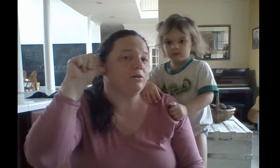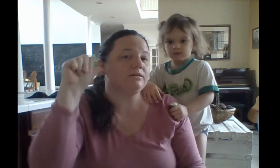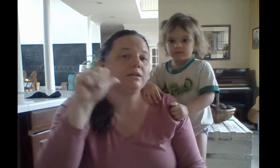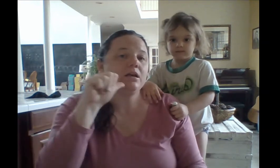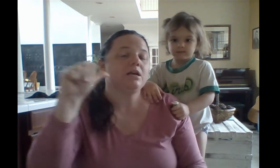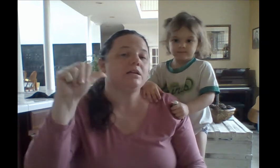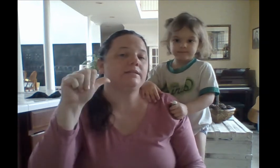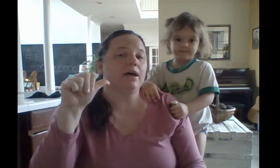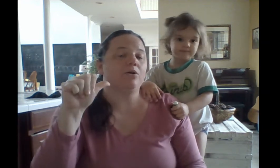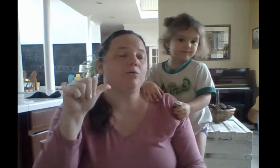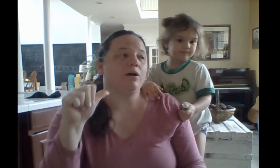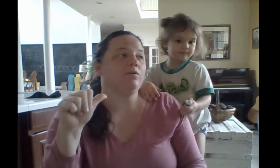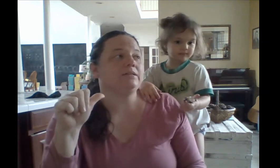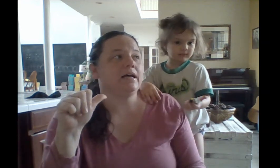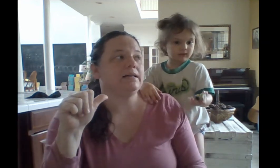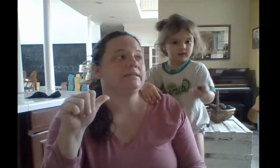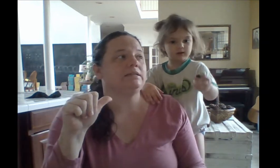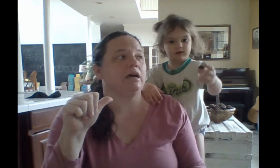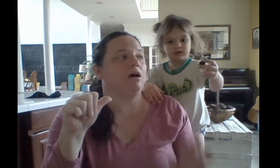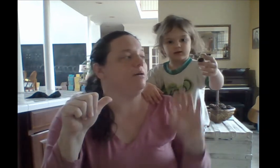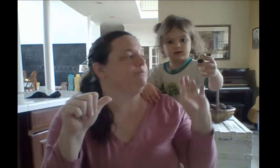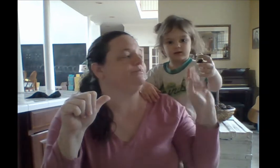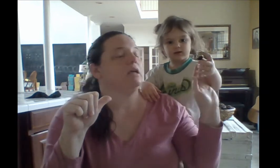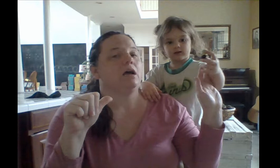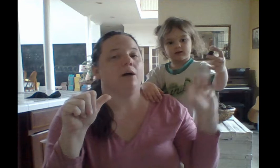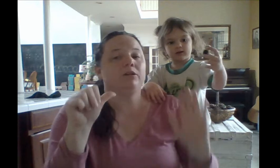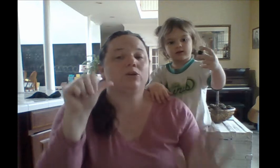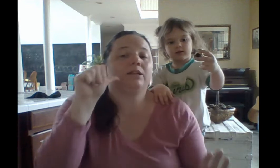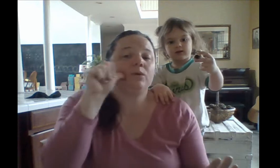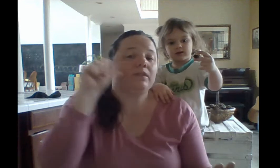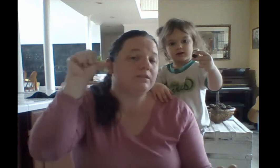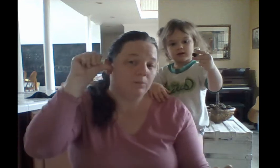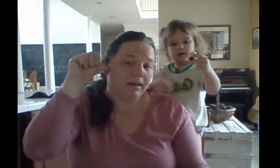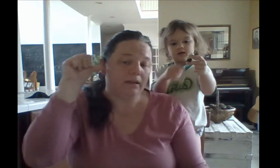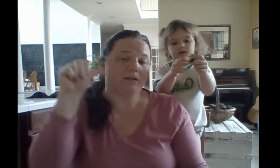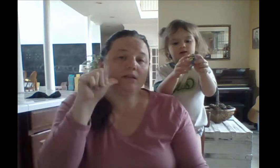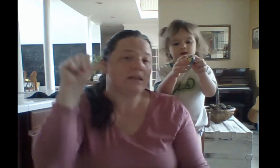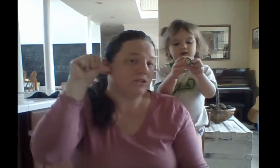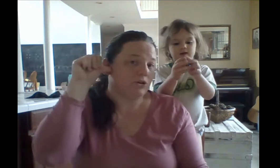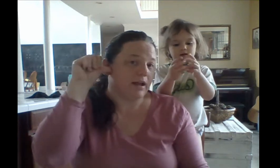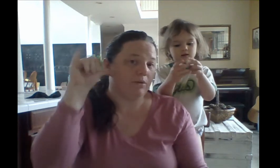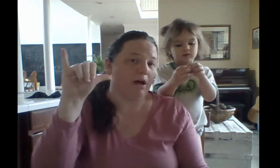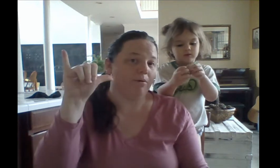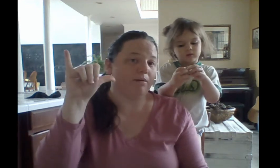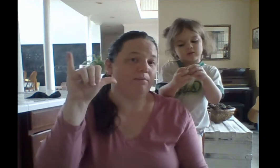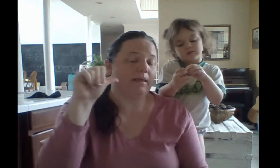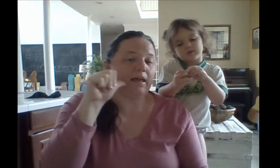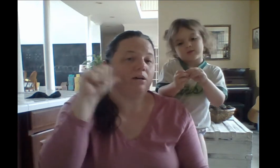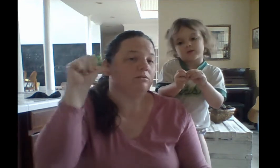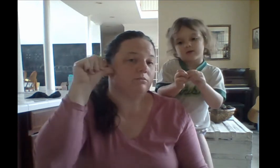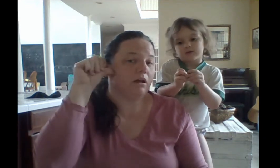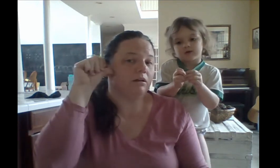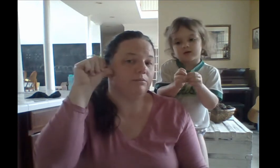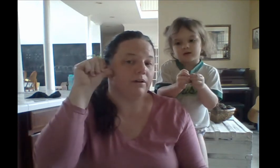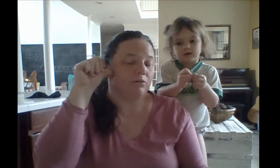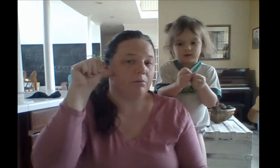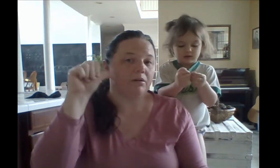backwards. So on the test, I'm going to try to do it this way yesterday without putting my pinky out. If I can remember to do